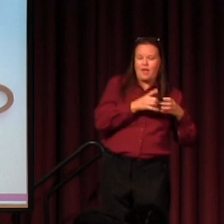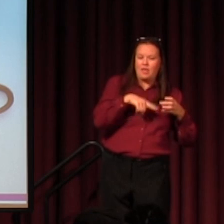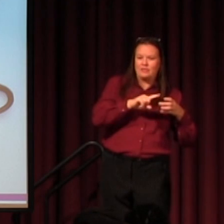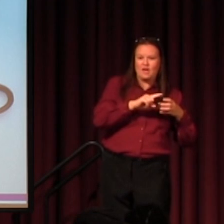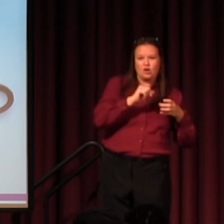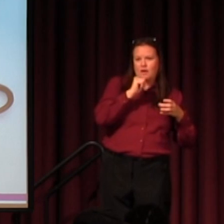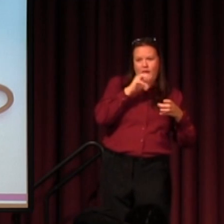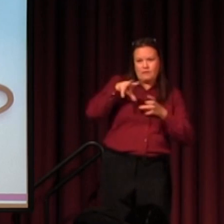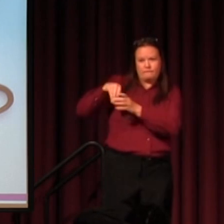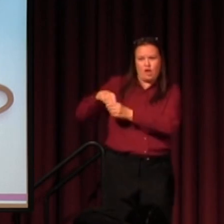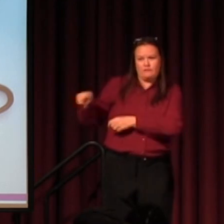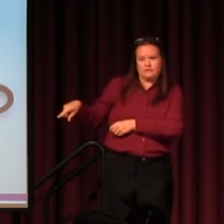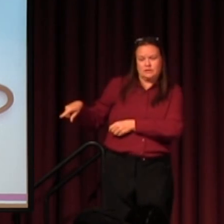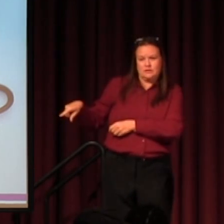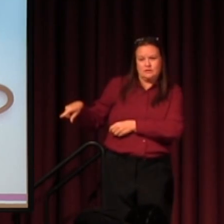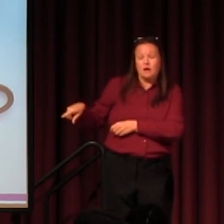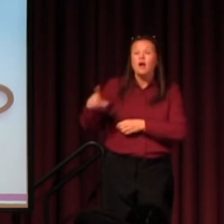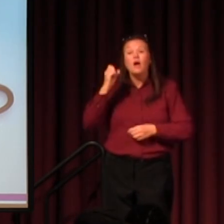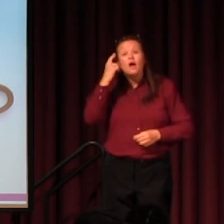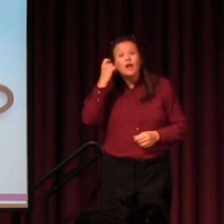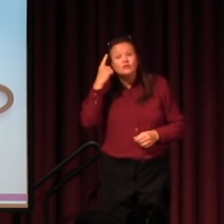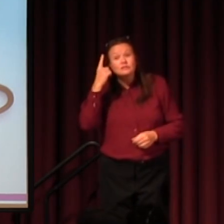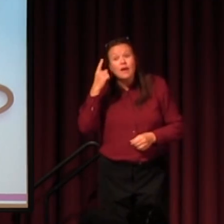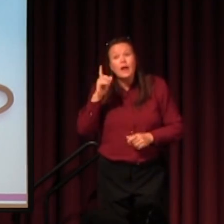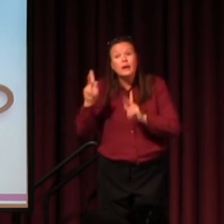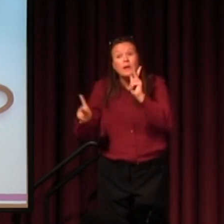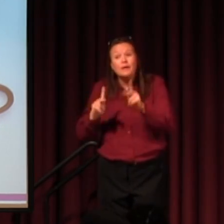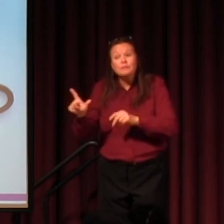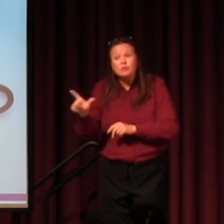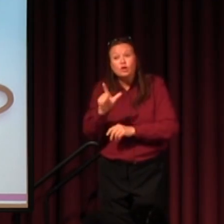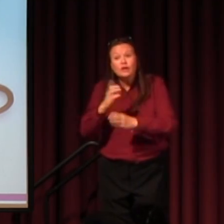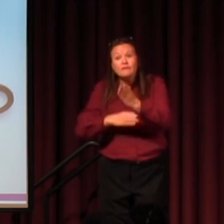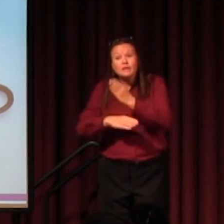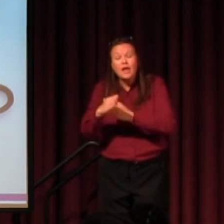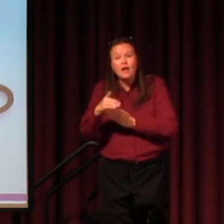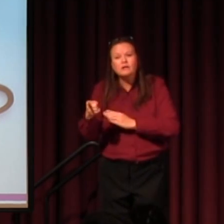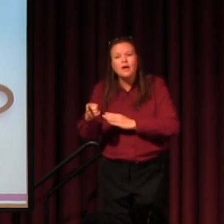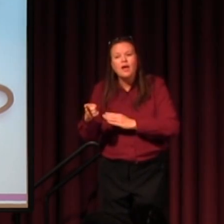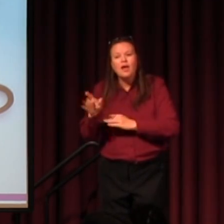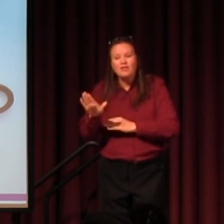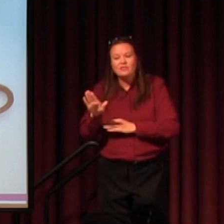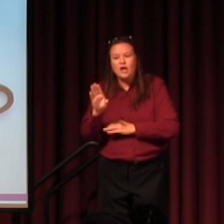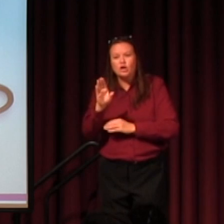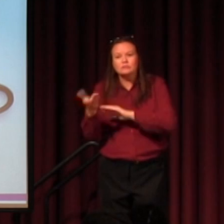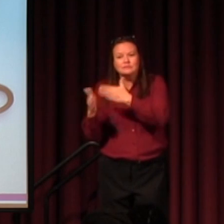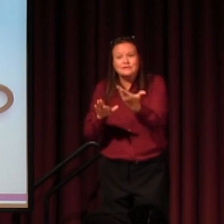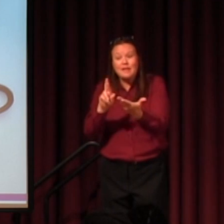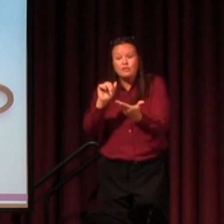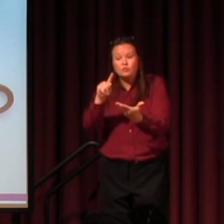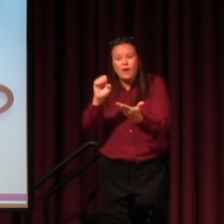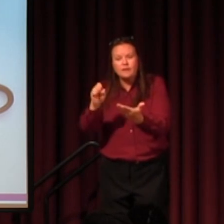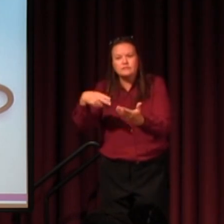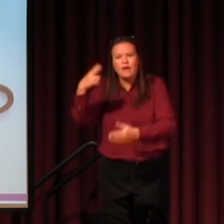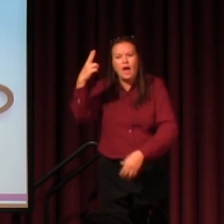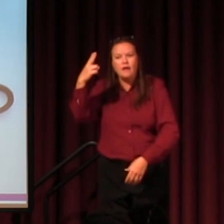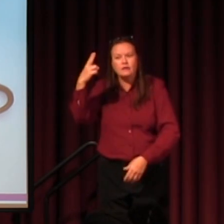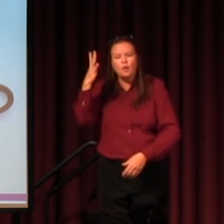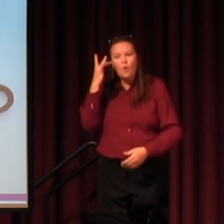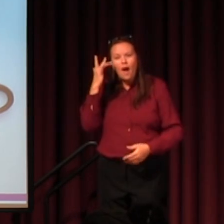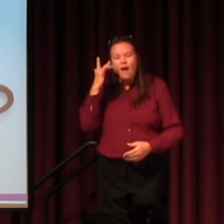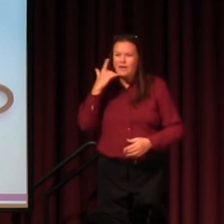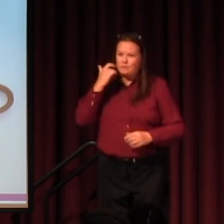because so many things are not designed for them. They die because of